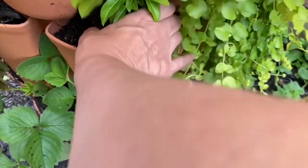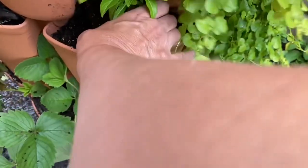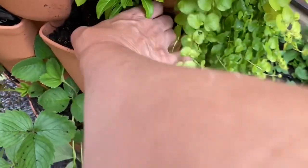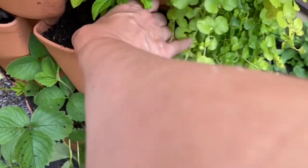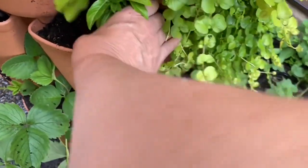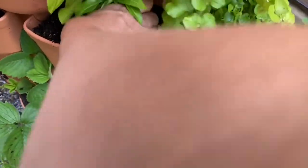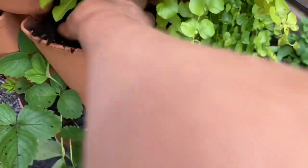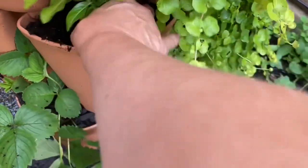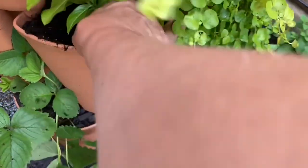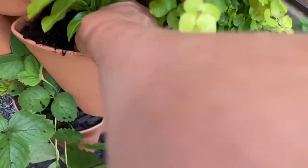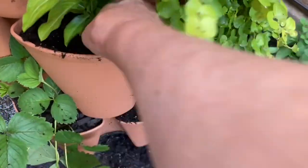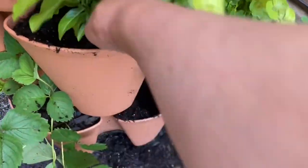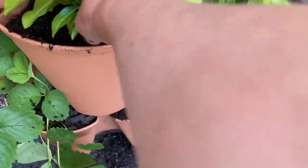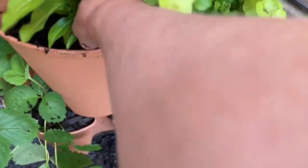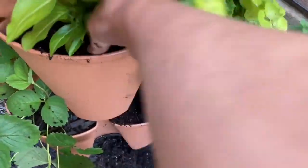periwinkles.